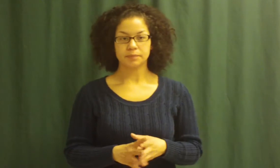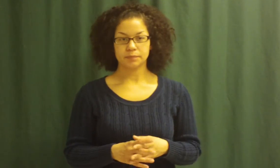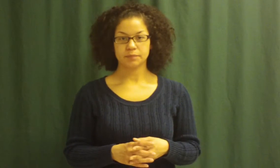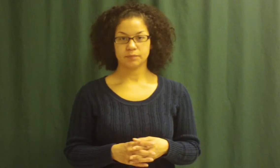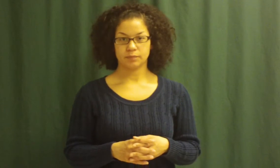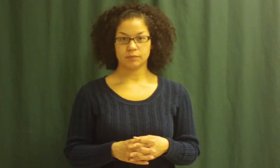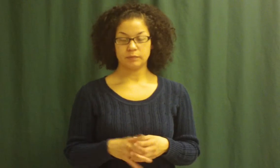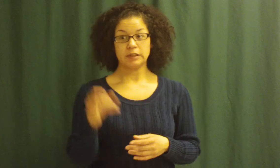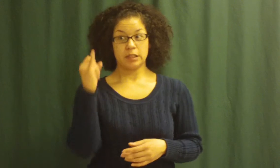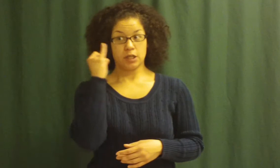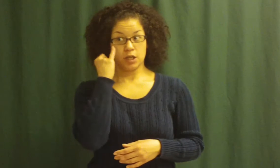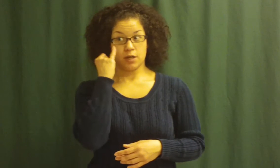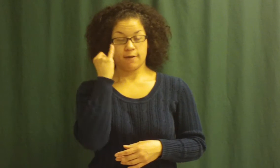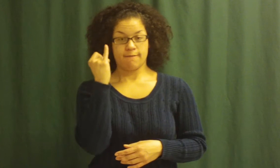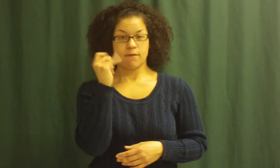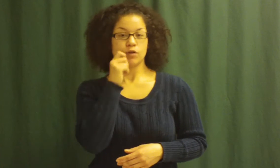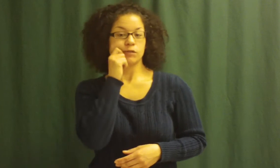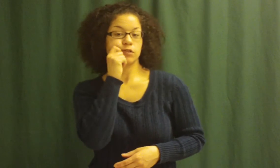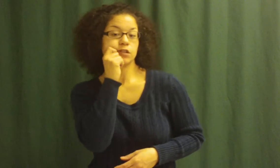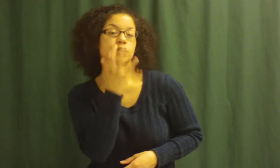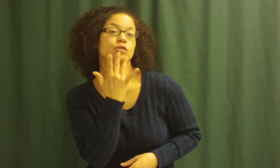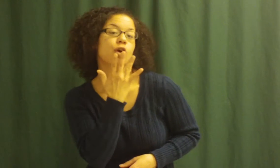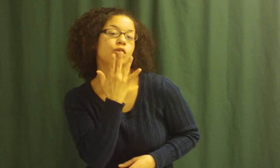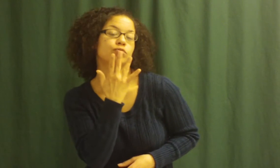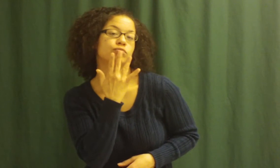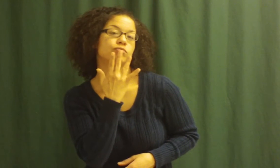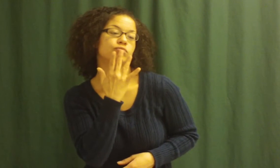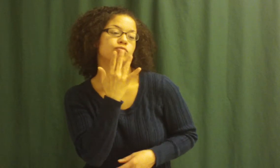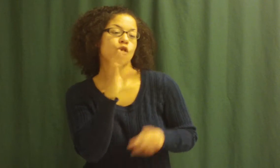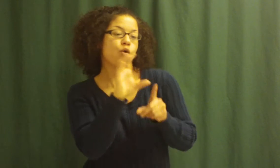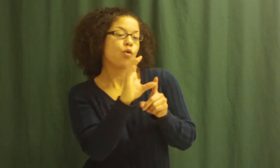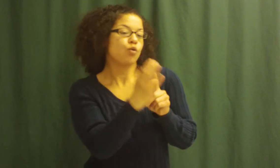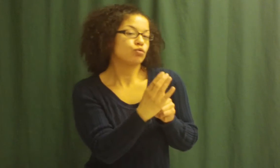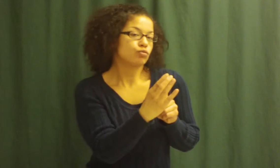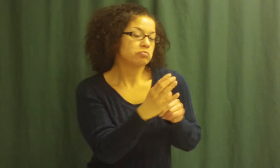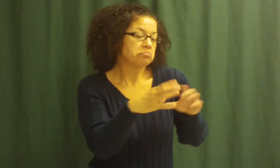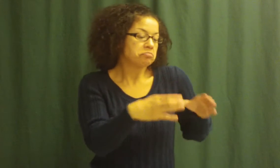racial culture within the larger U.S. society.